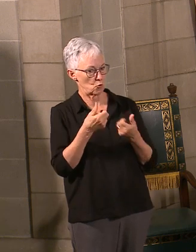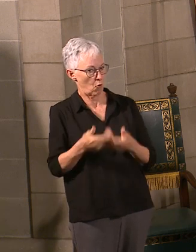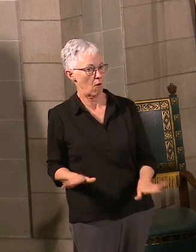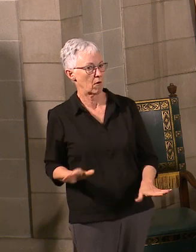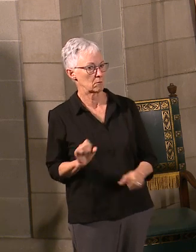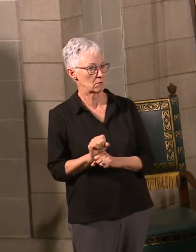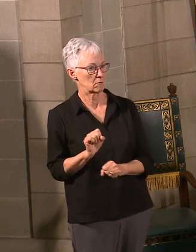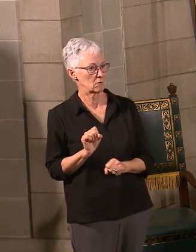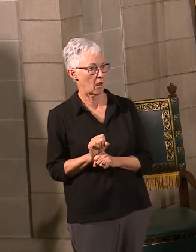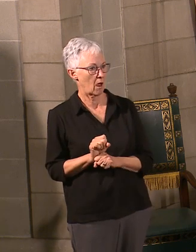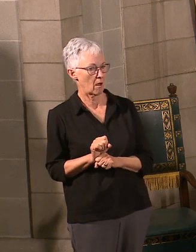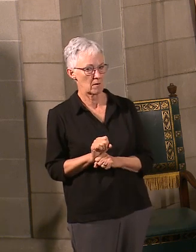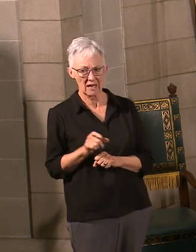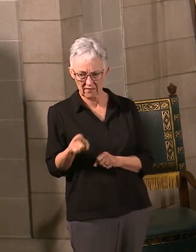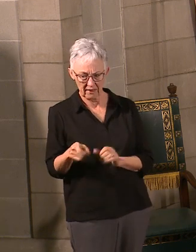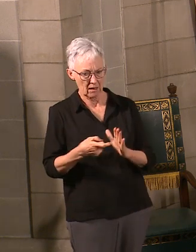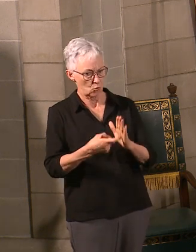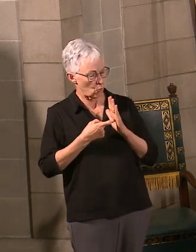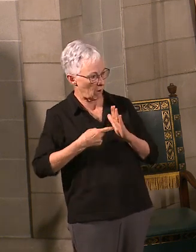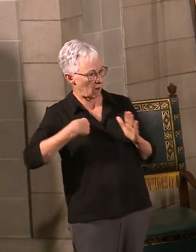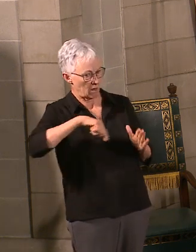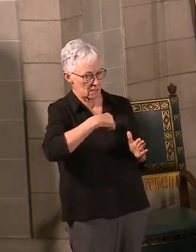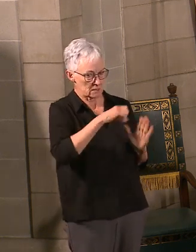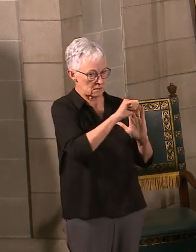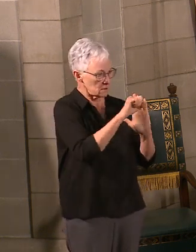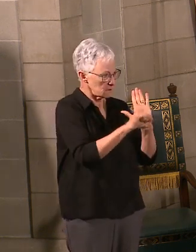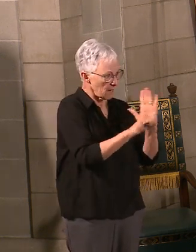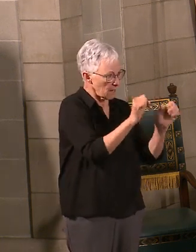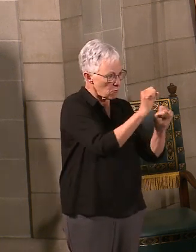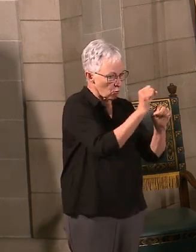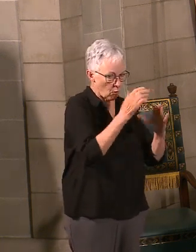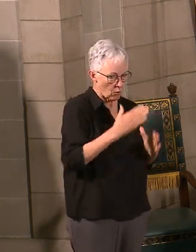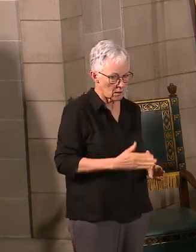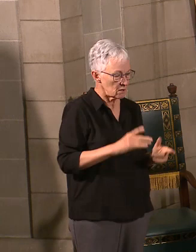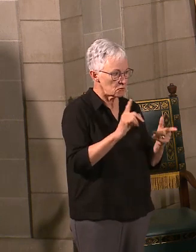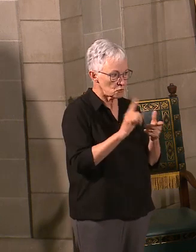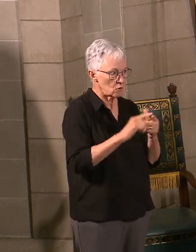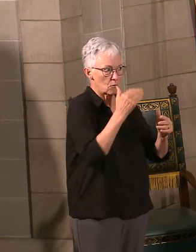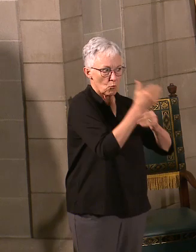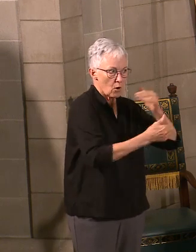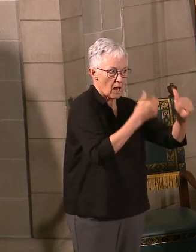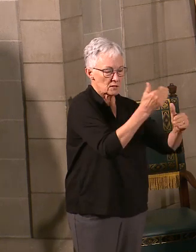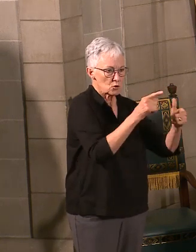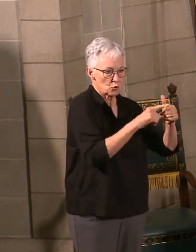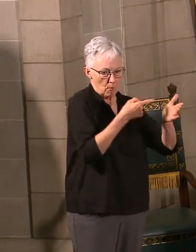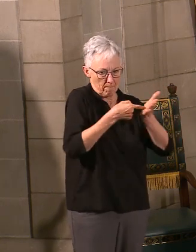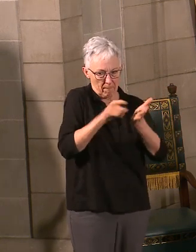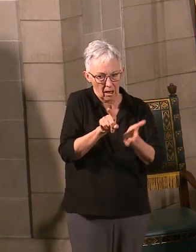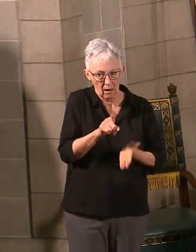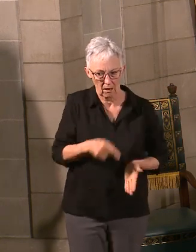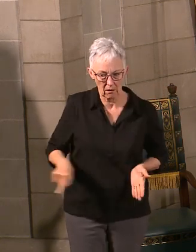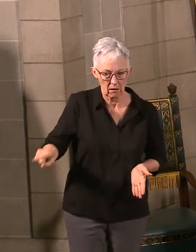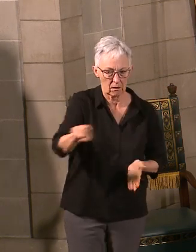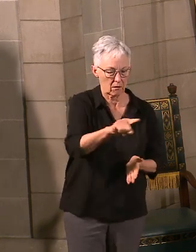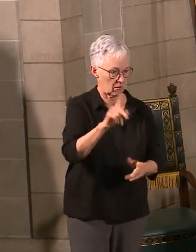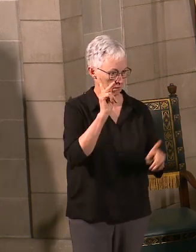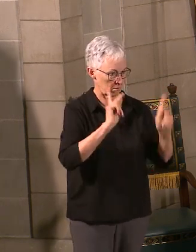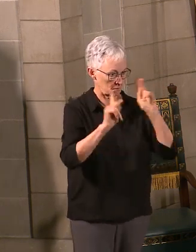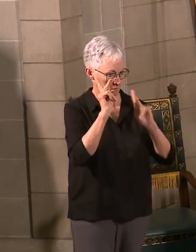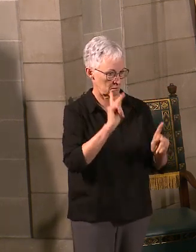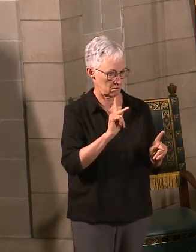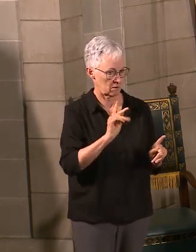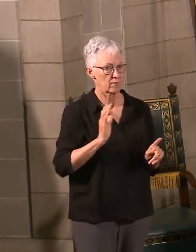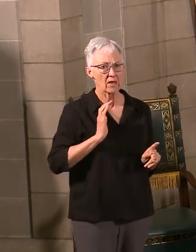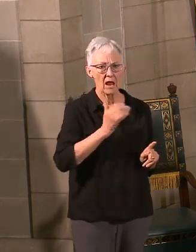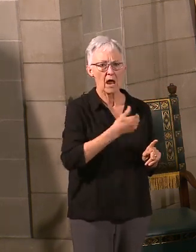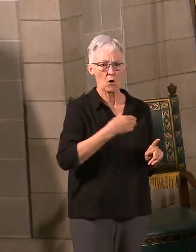need our help. We got to process those applications. We got to get those checks out. Trust me, John Albin, our Commissioner of Labor, is working very, very